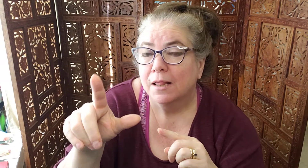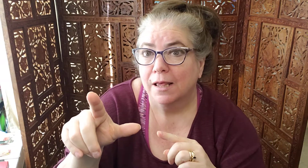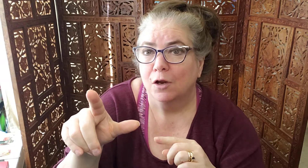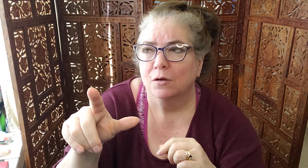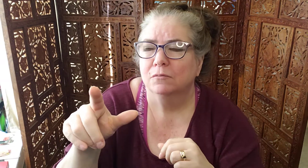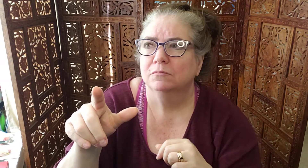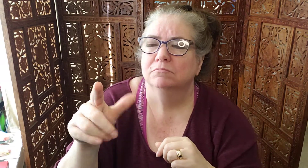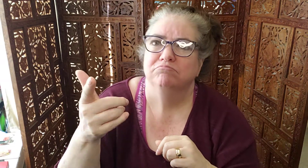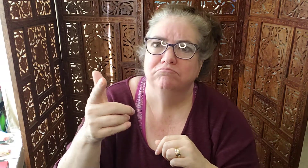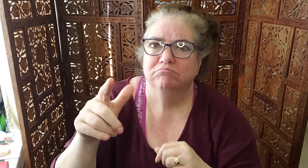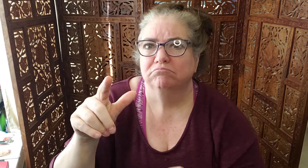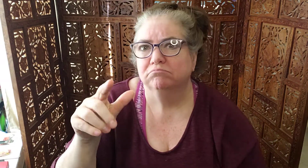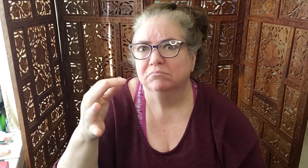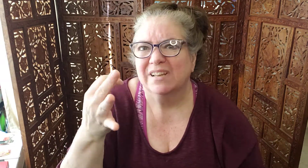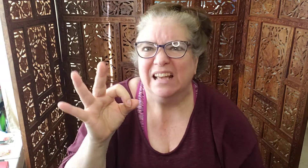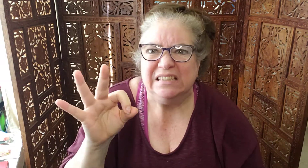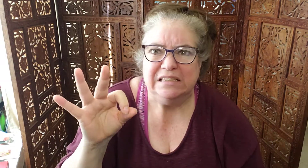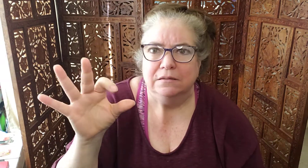we get this song.